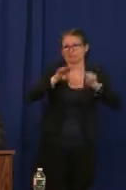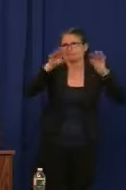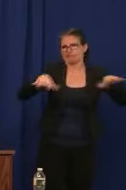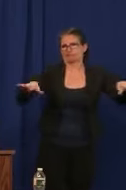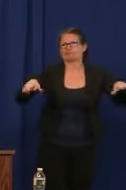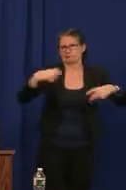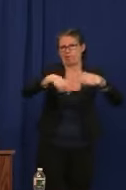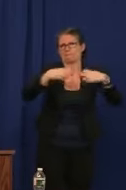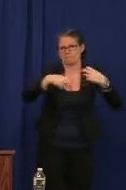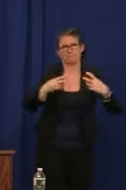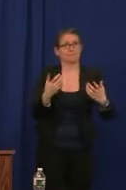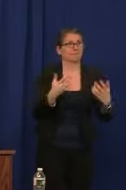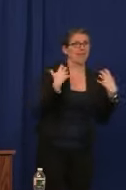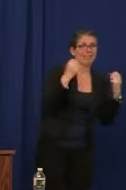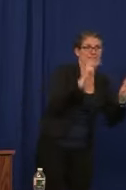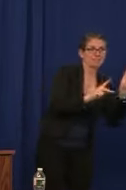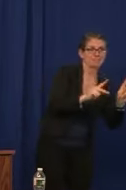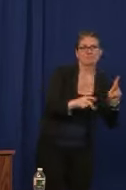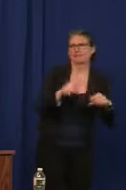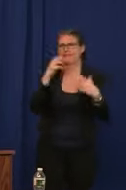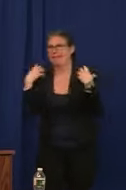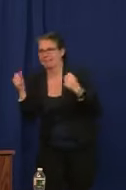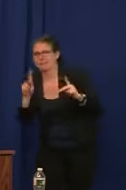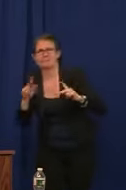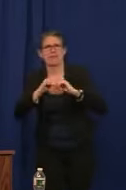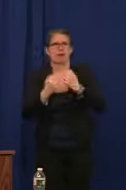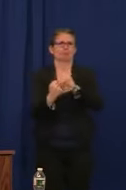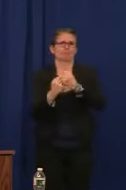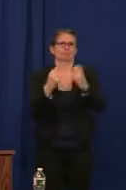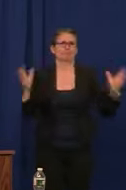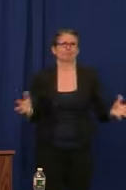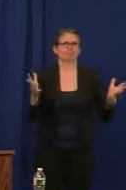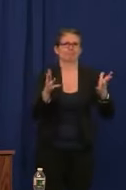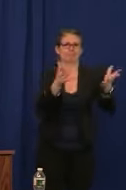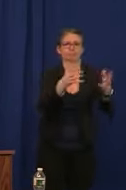I'd like to turn next to Amy Brown at WERU. Go ahead, Amy.